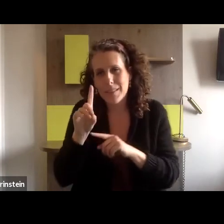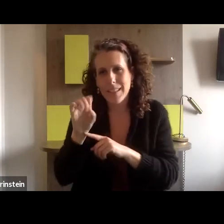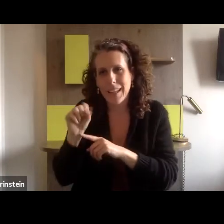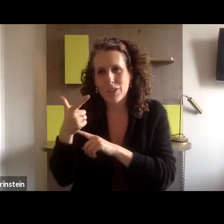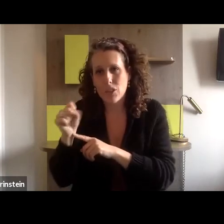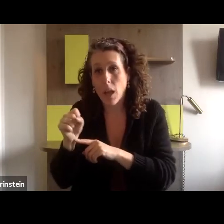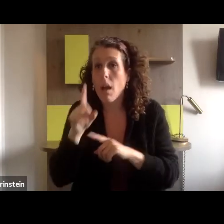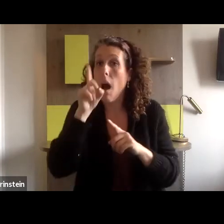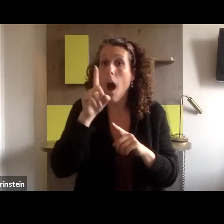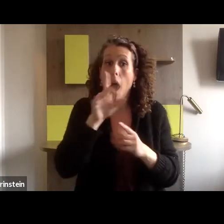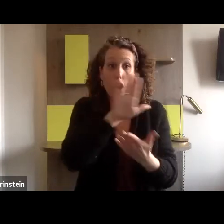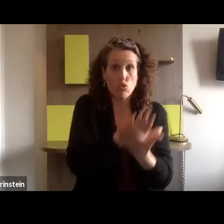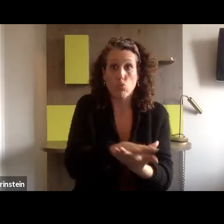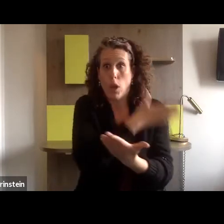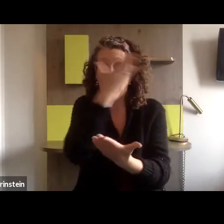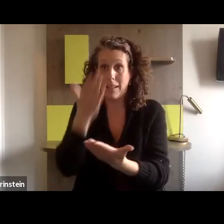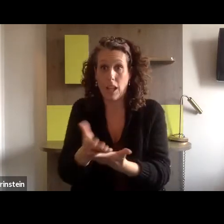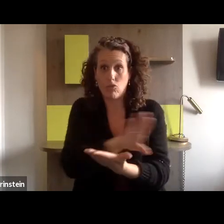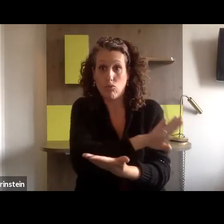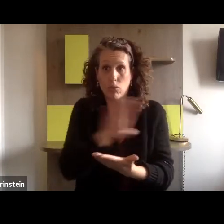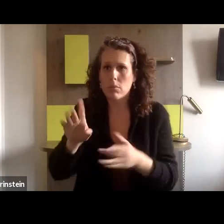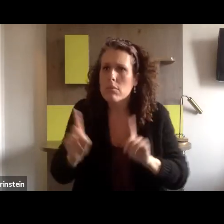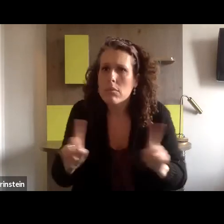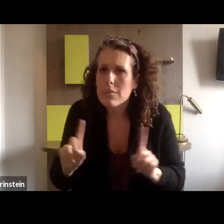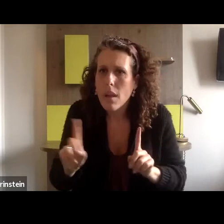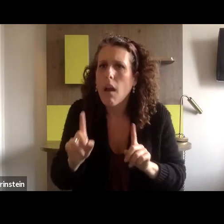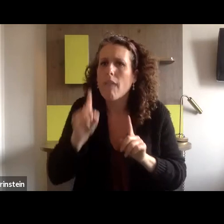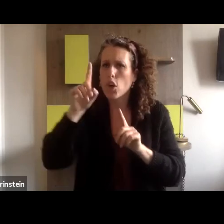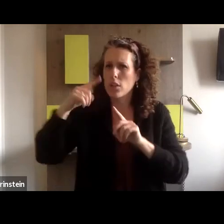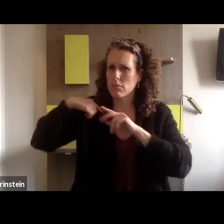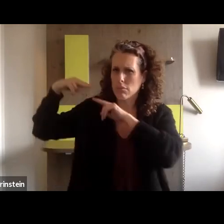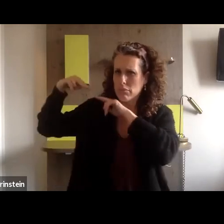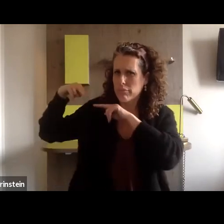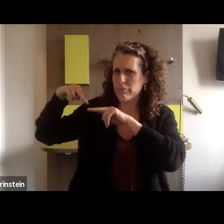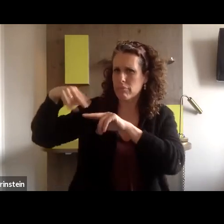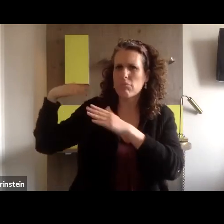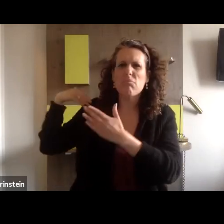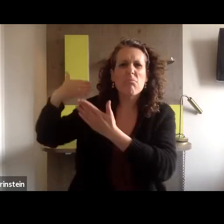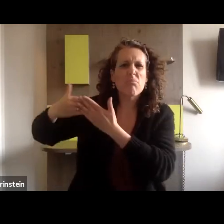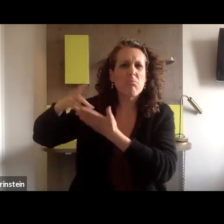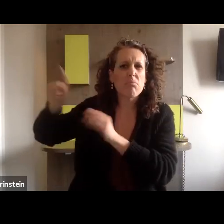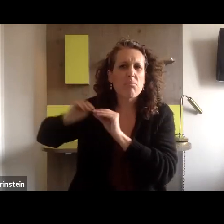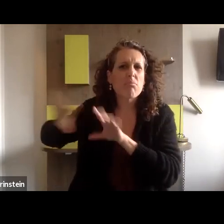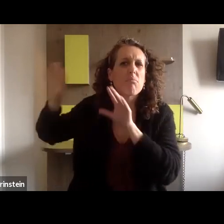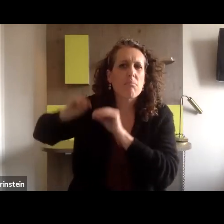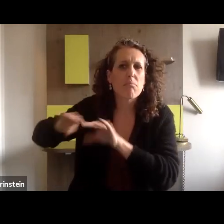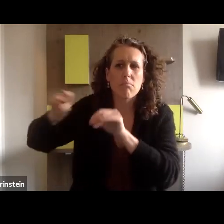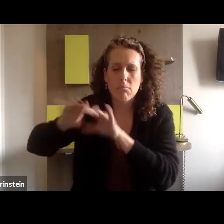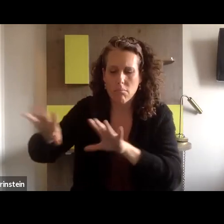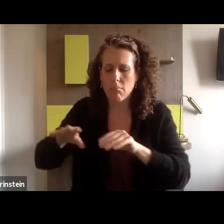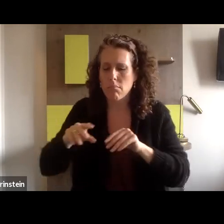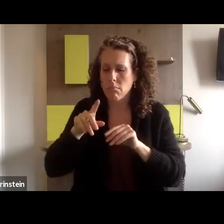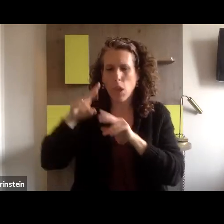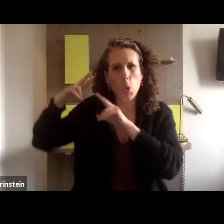We looked into the literature. The goal was really to see, do those linguistic structures actually, based on the research